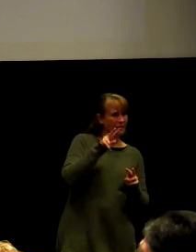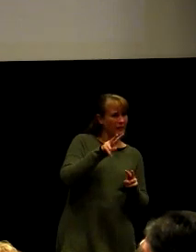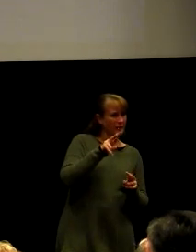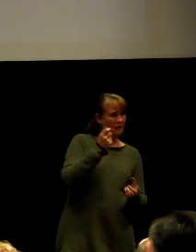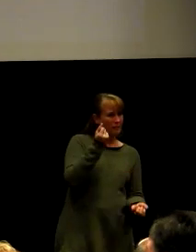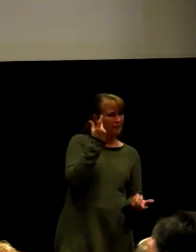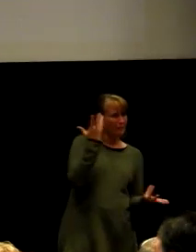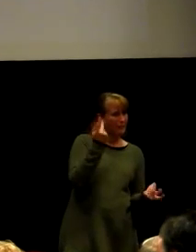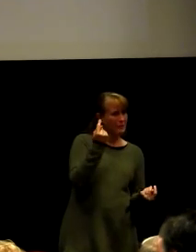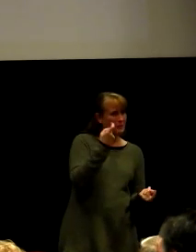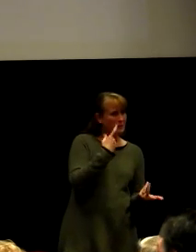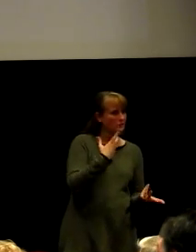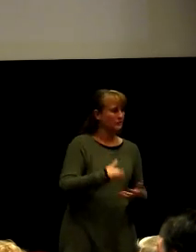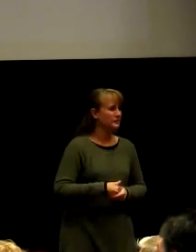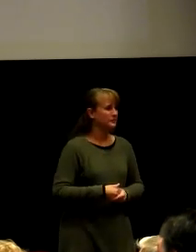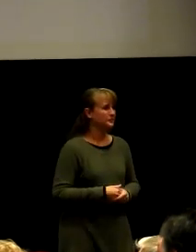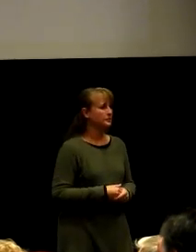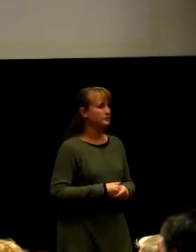videos.